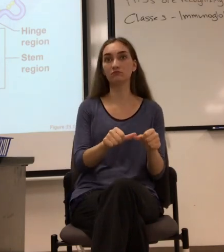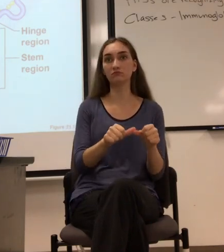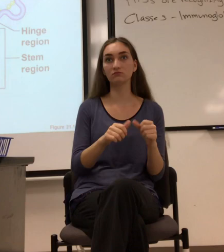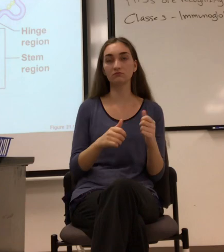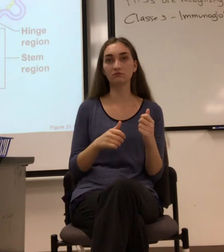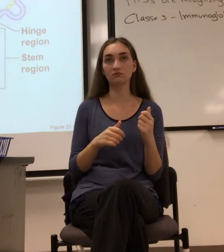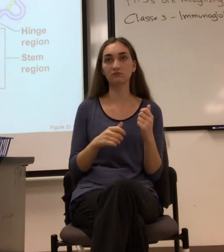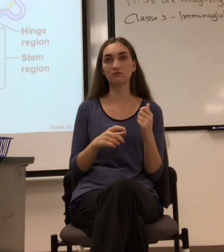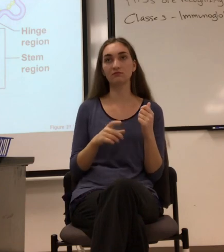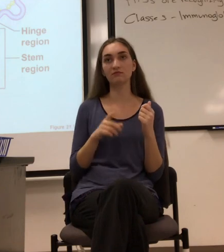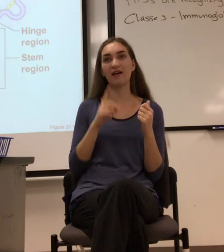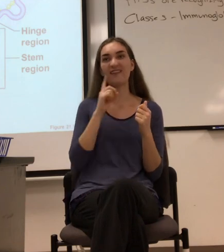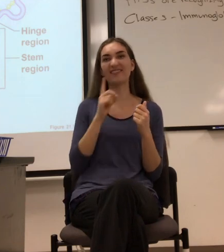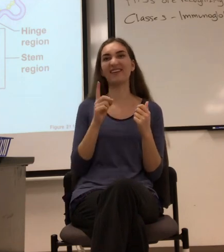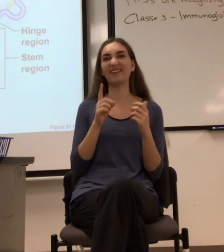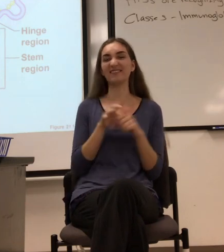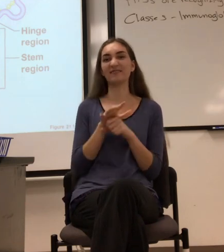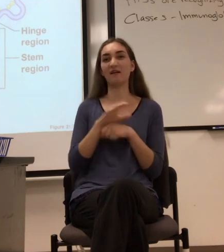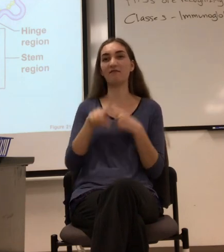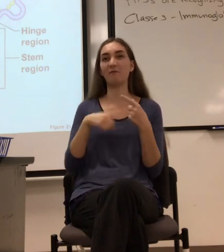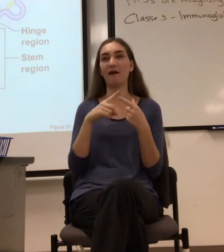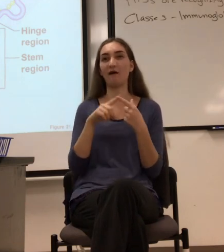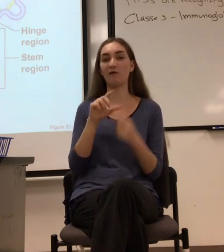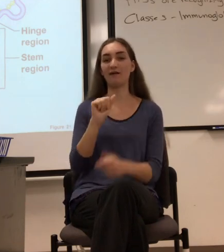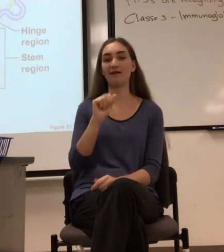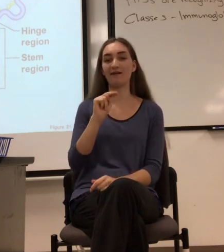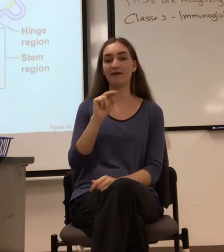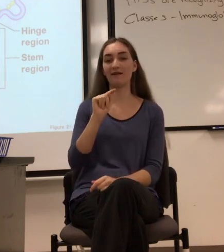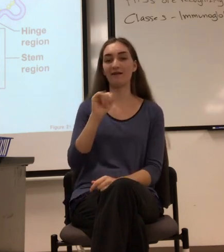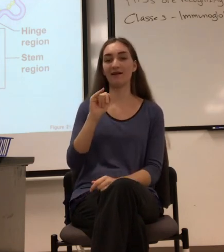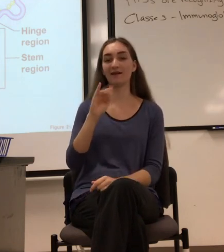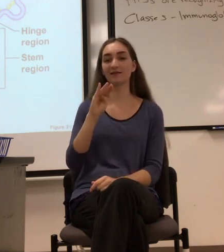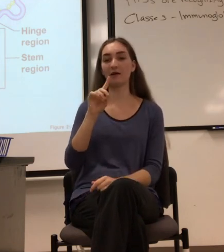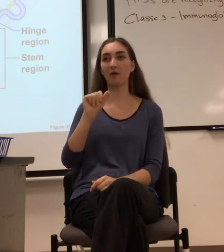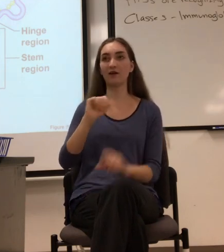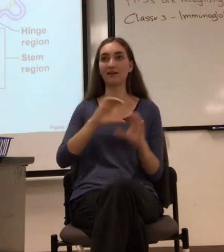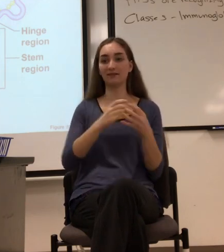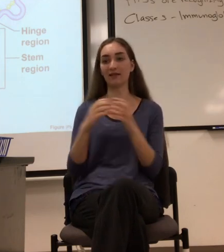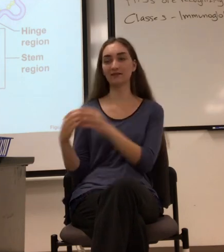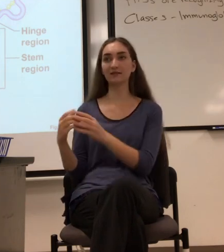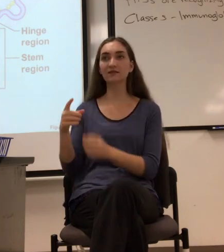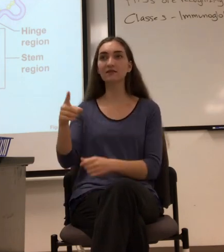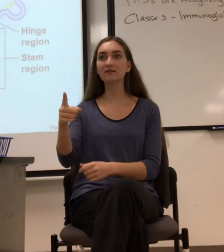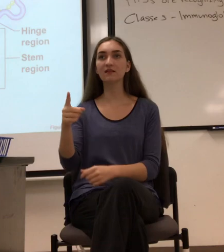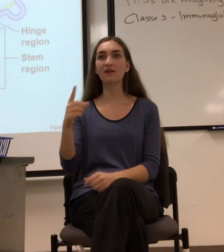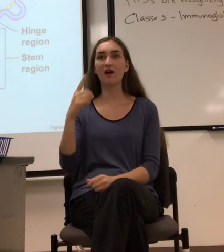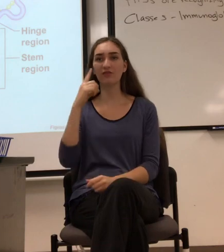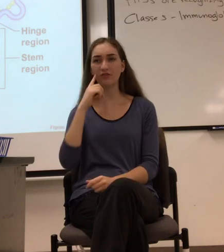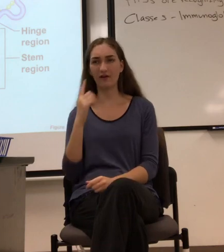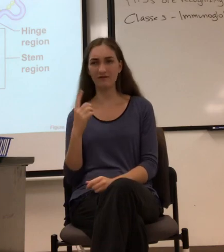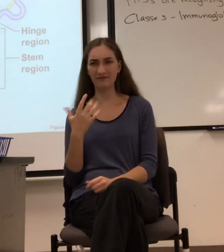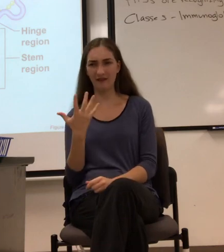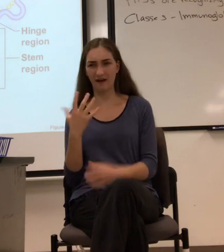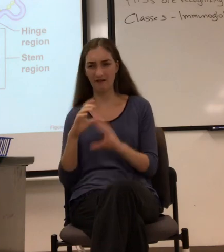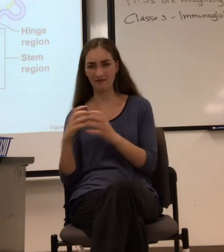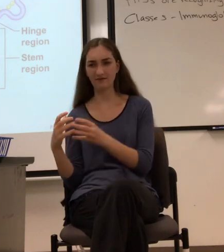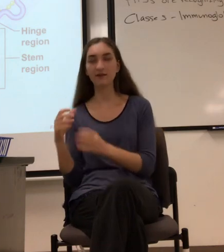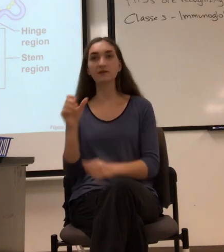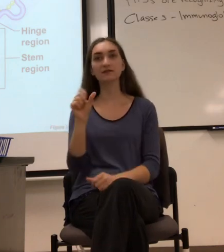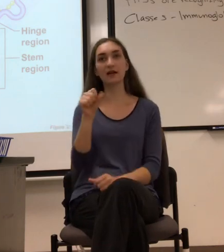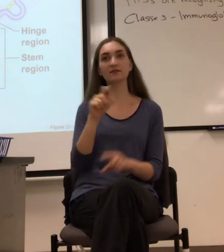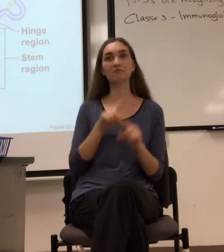All right, so I think that's enough about the antibody classes. Oh, I thought there were 5 of them. Yeah, these are the ones I want you to